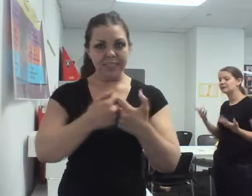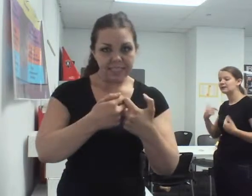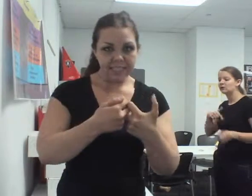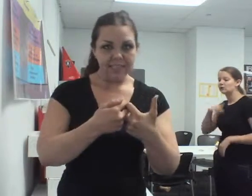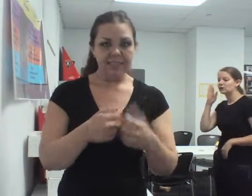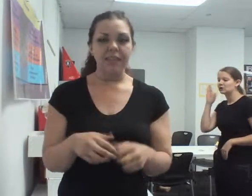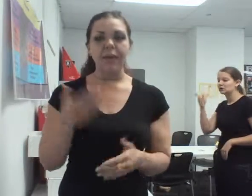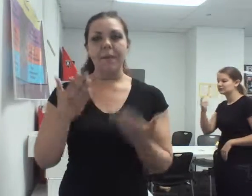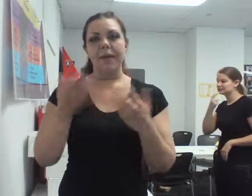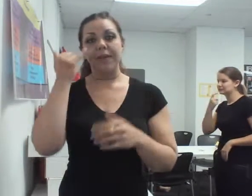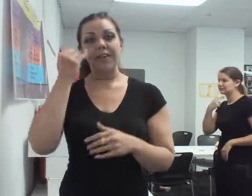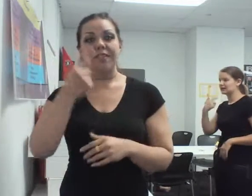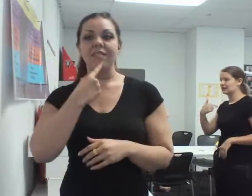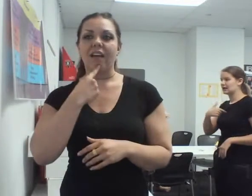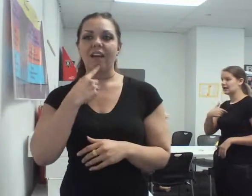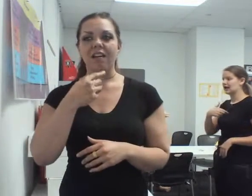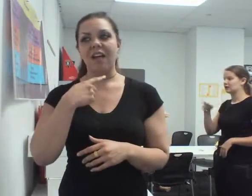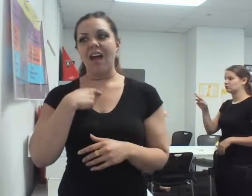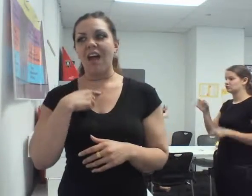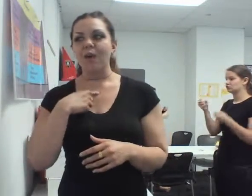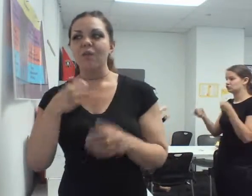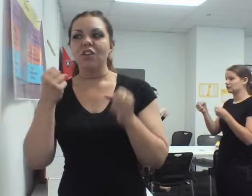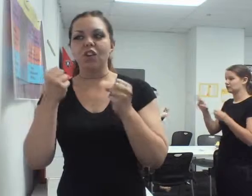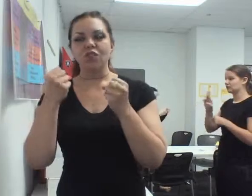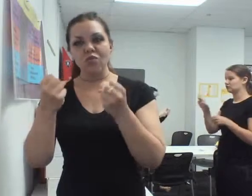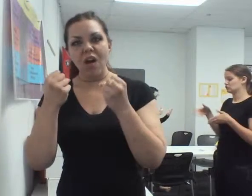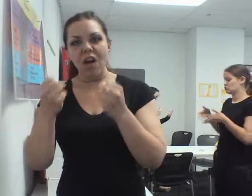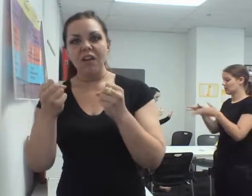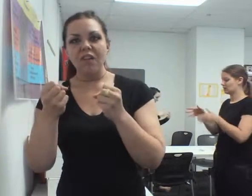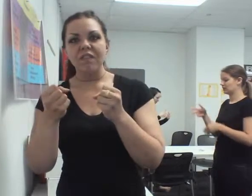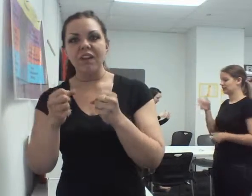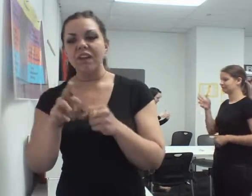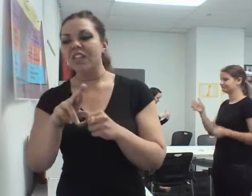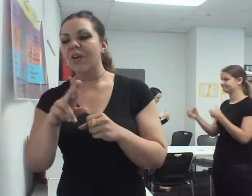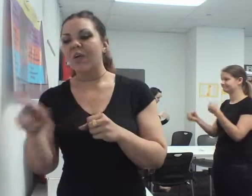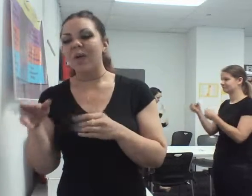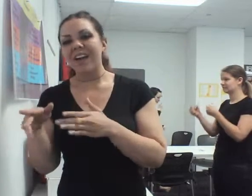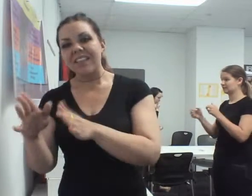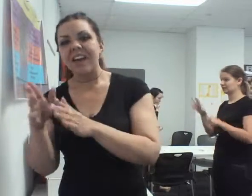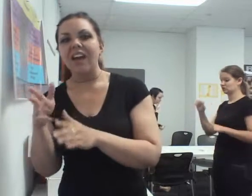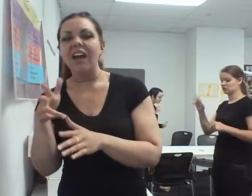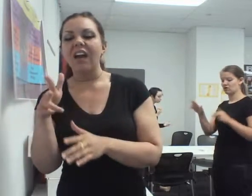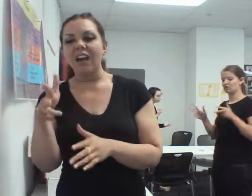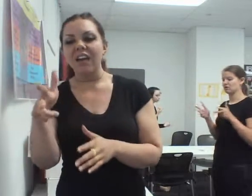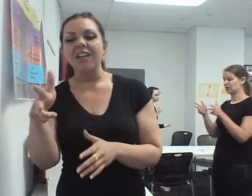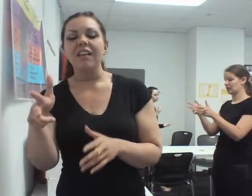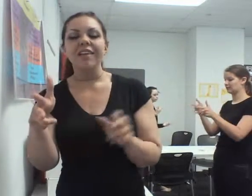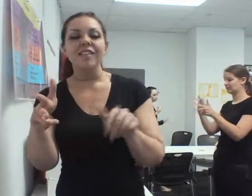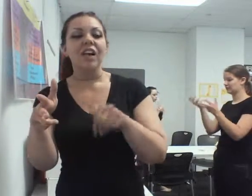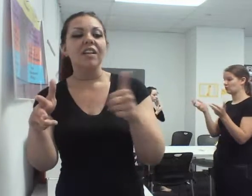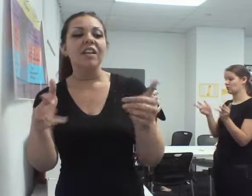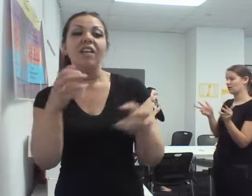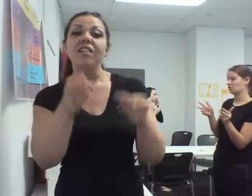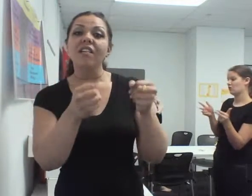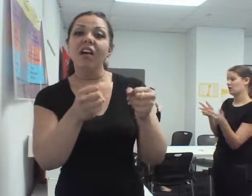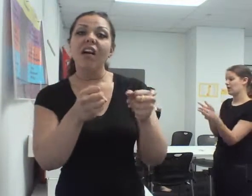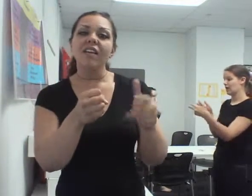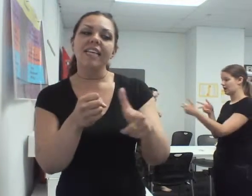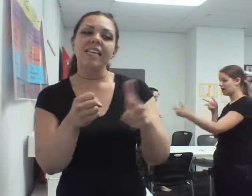was driving and I was in the right lane and then the car was in the left lane and we decided that they wanted to make a right-hand turn, so they pulled out in front of me